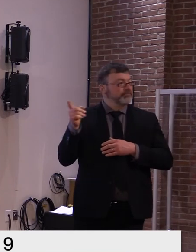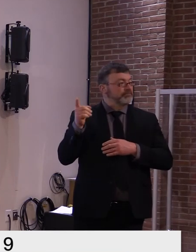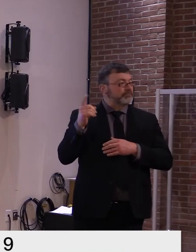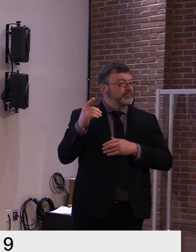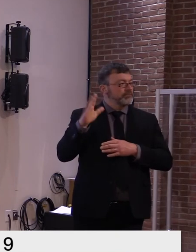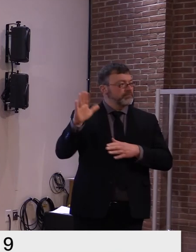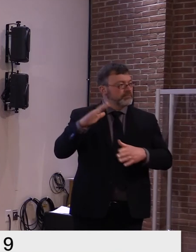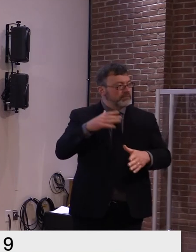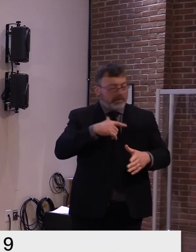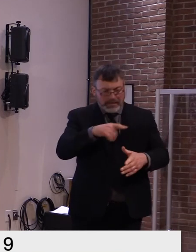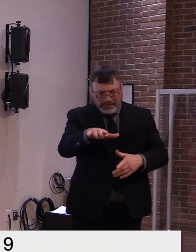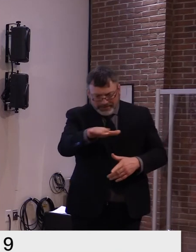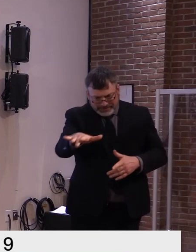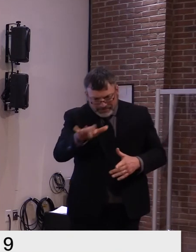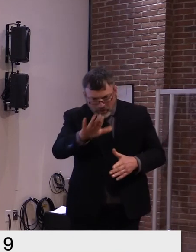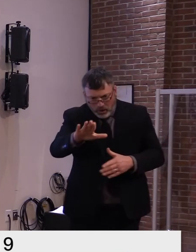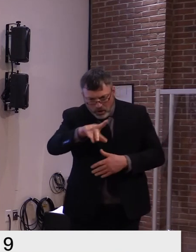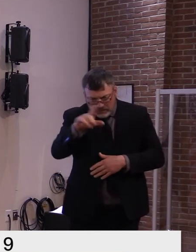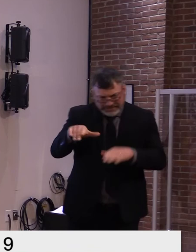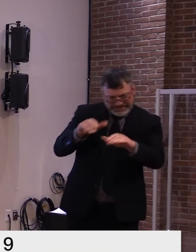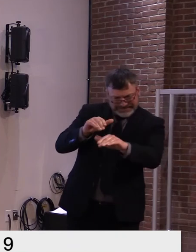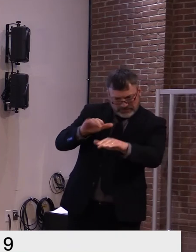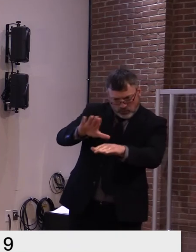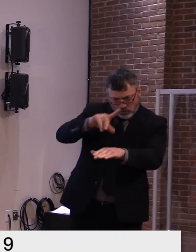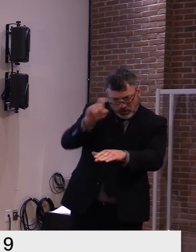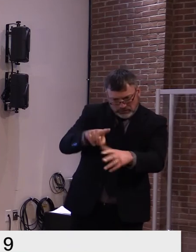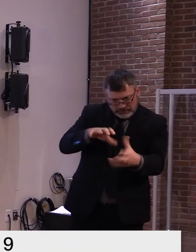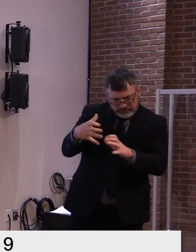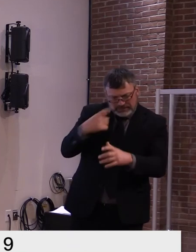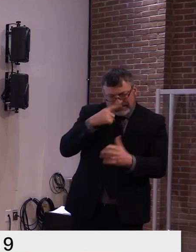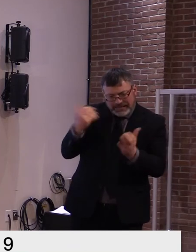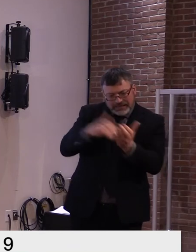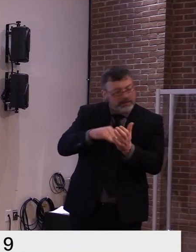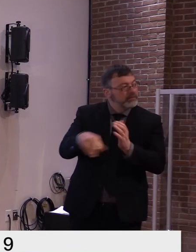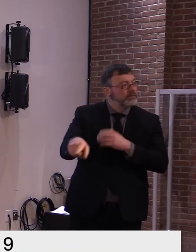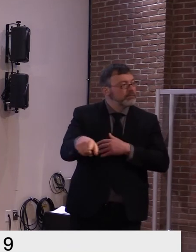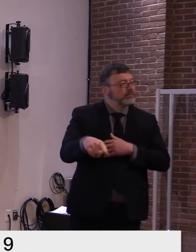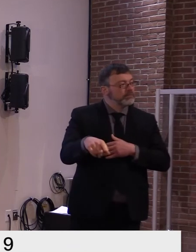muted ourselves. So could you, I apologize for this, but could you repeat the question?